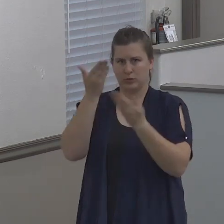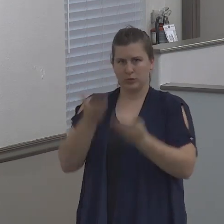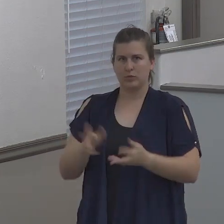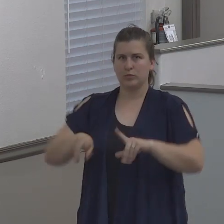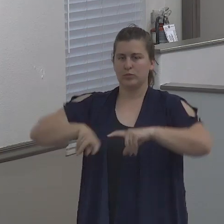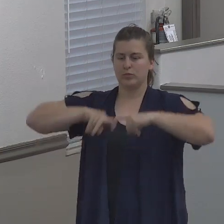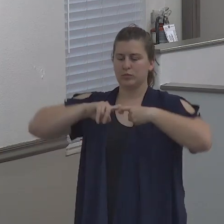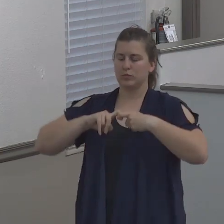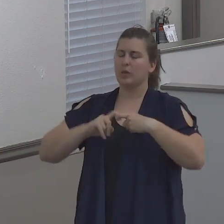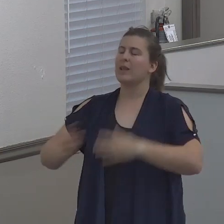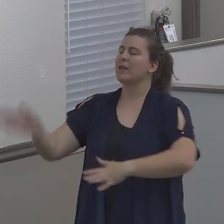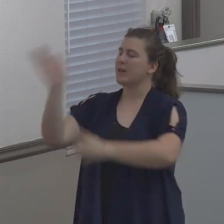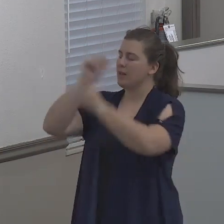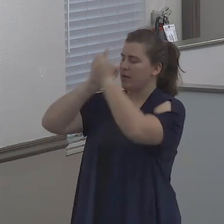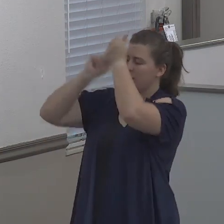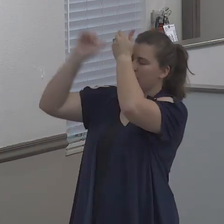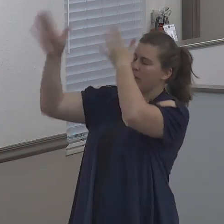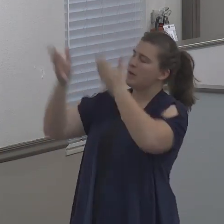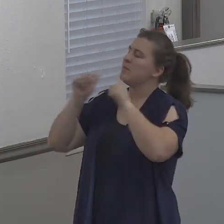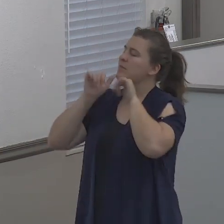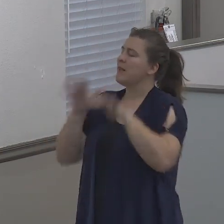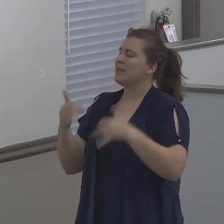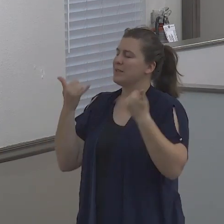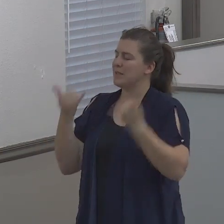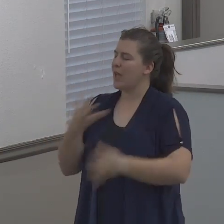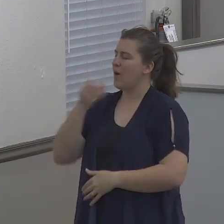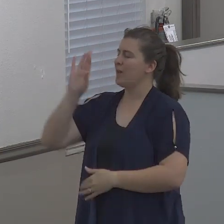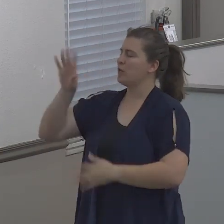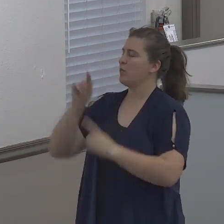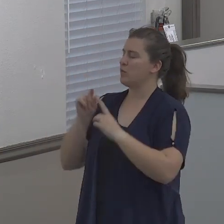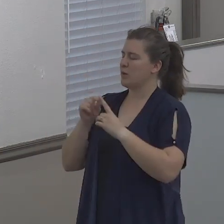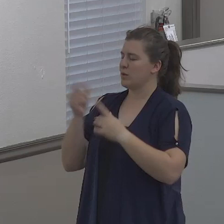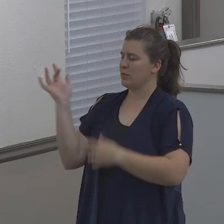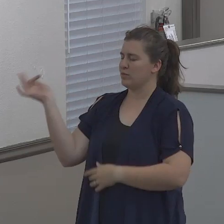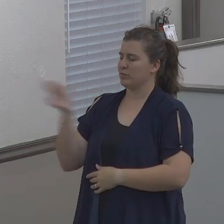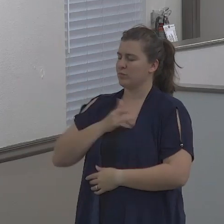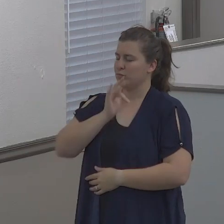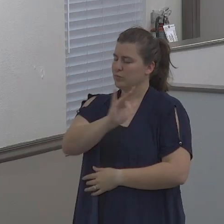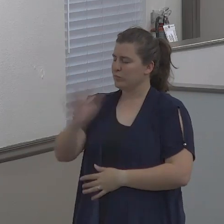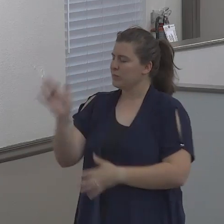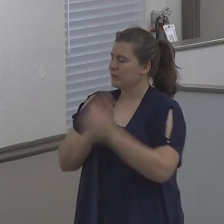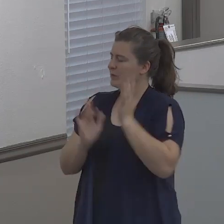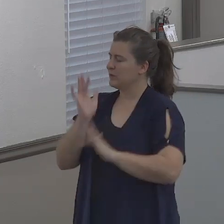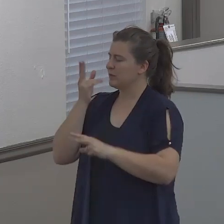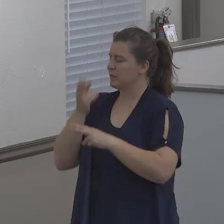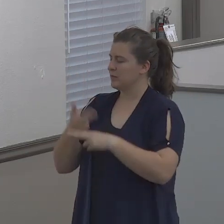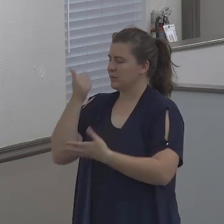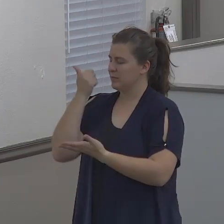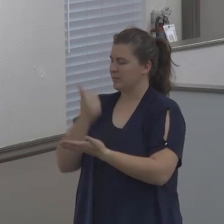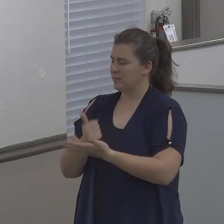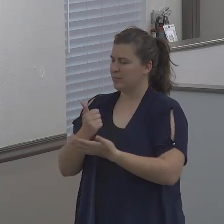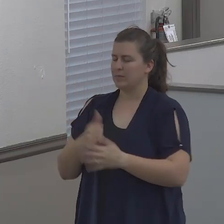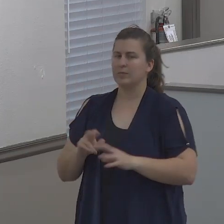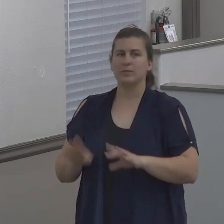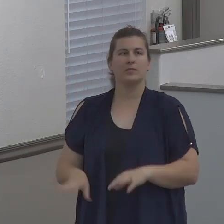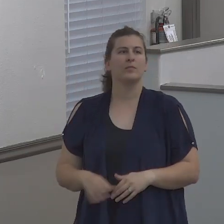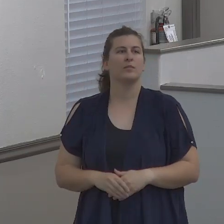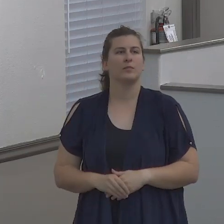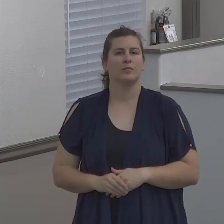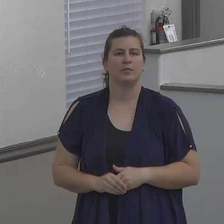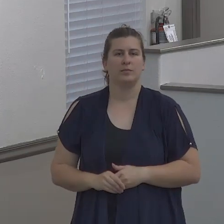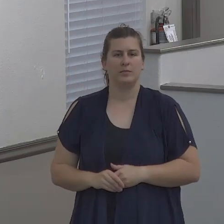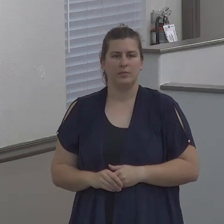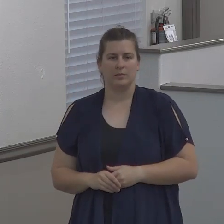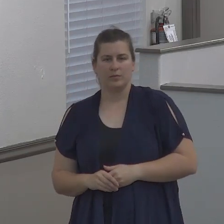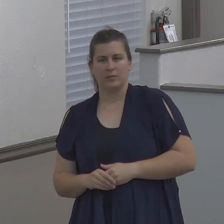strengthen, settle you." Father in heaven, bless us now and bless your word to us. We ask in